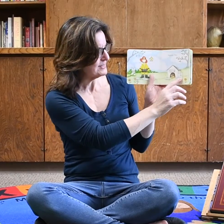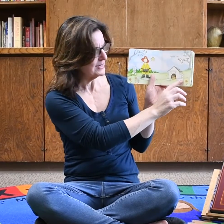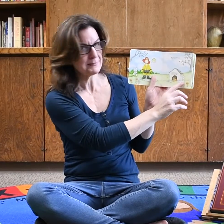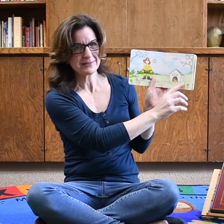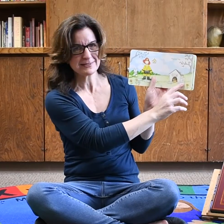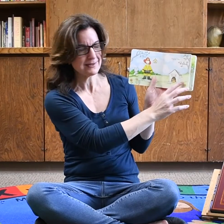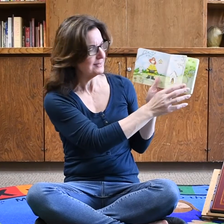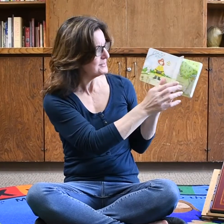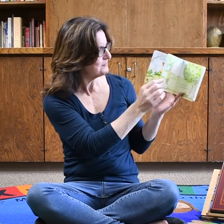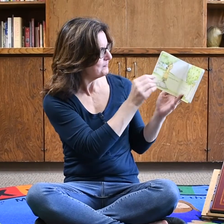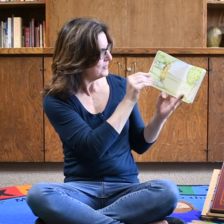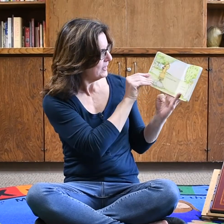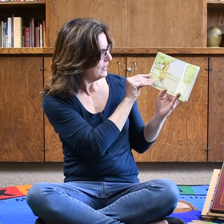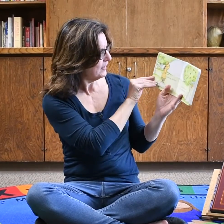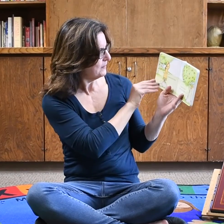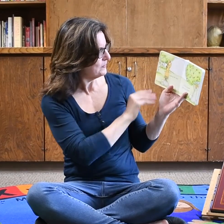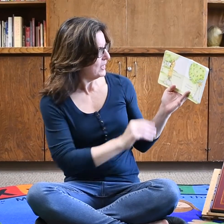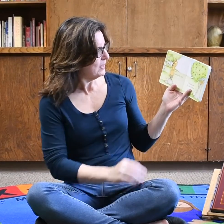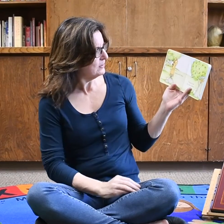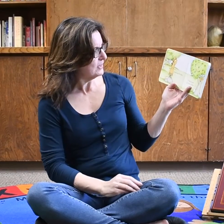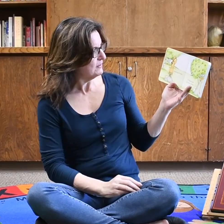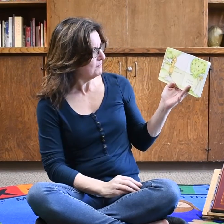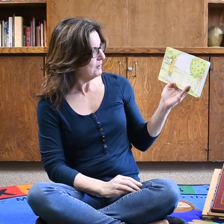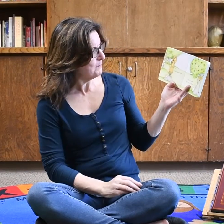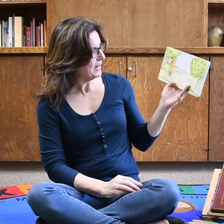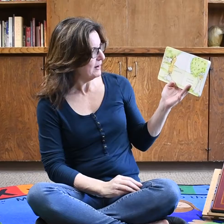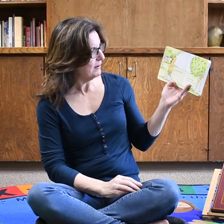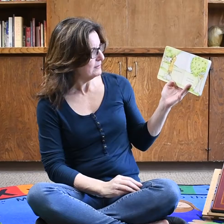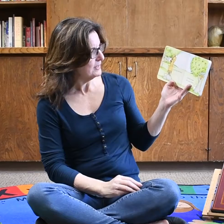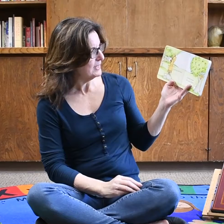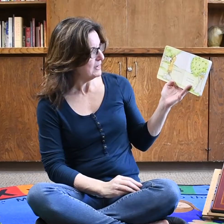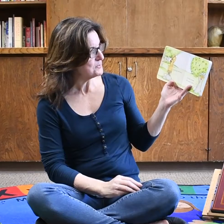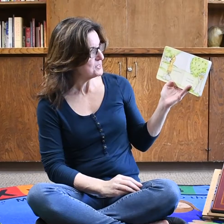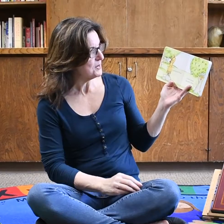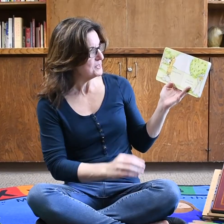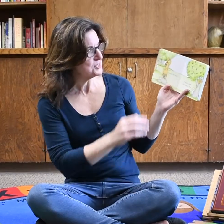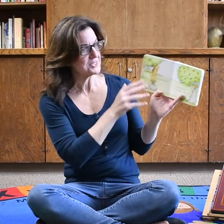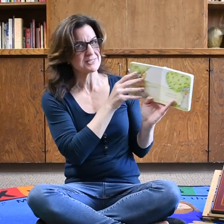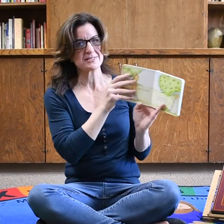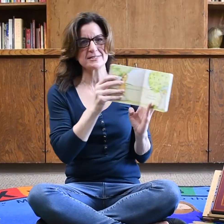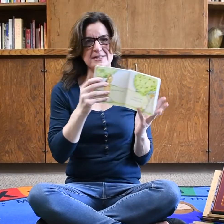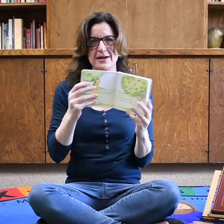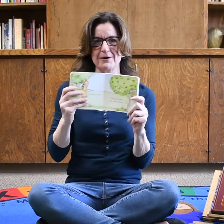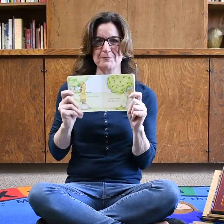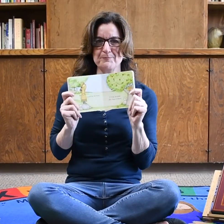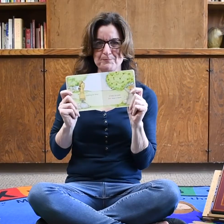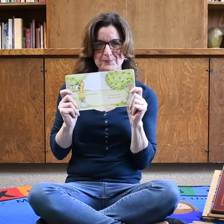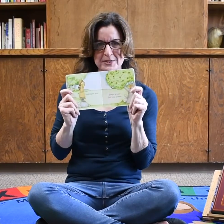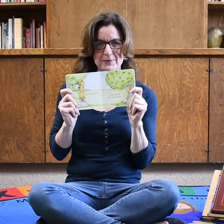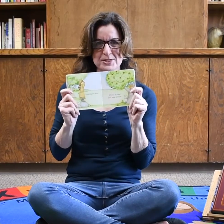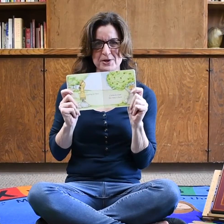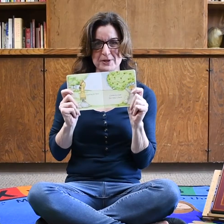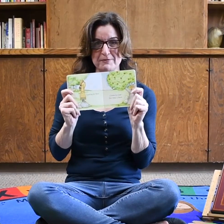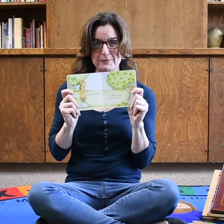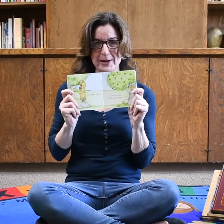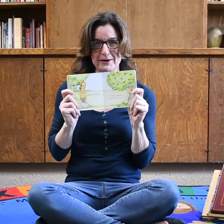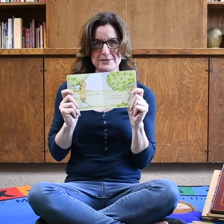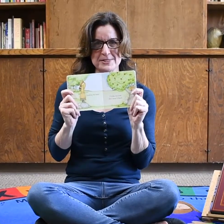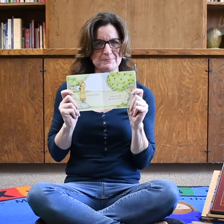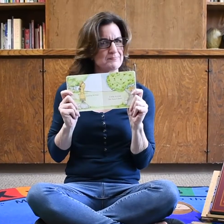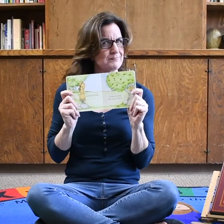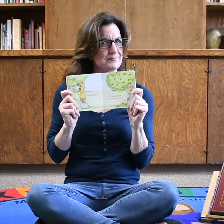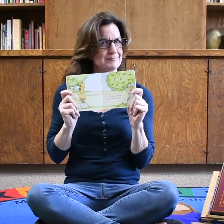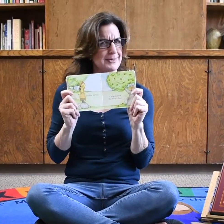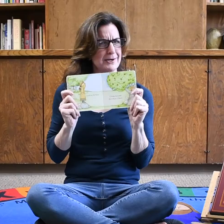dog is hiding behind the doghouse. Looking for a bear. It helps to know that Jesus is there. Do you think we should go looking for